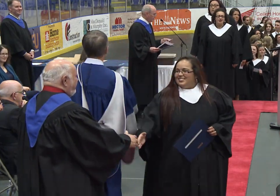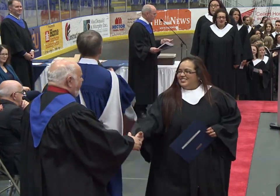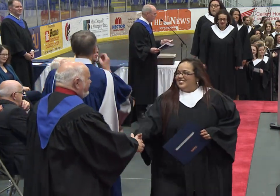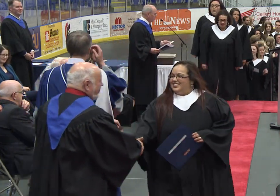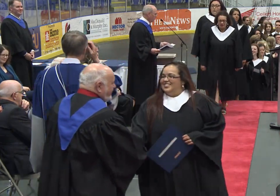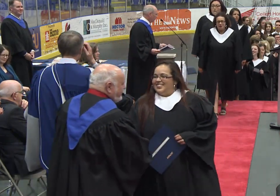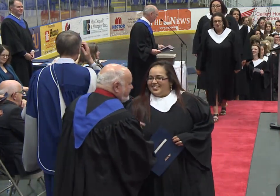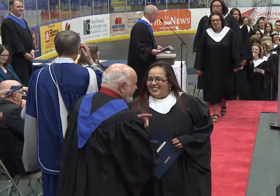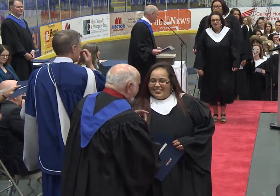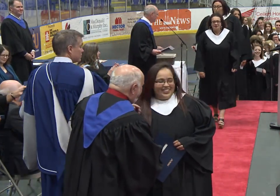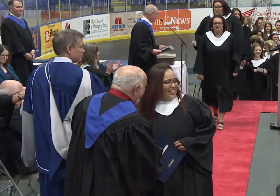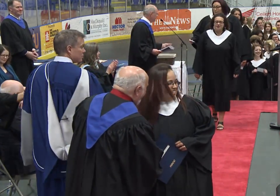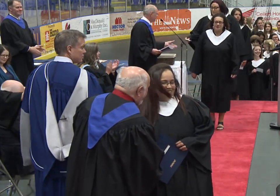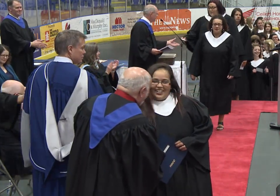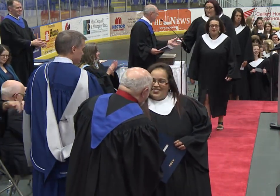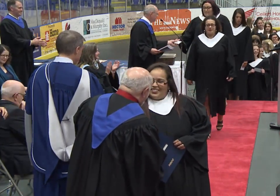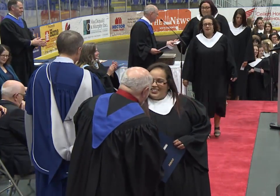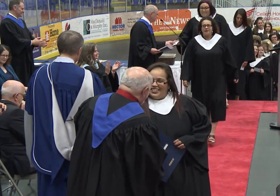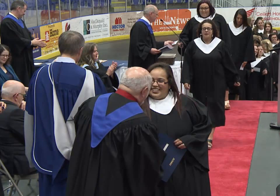Winnie Izzard Hillier.